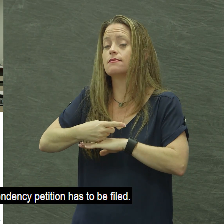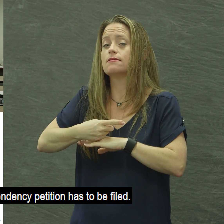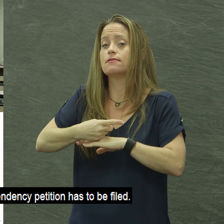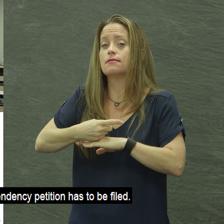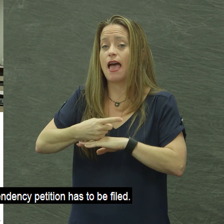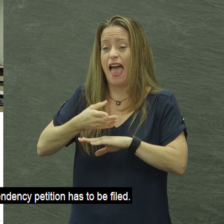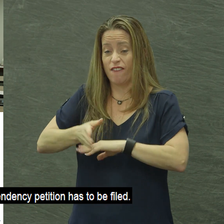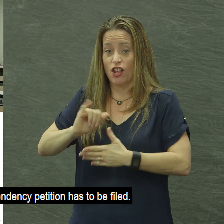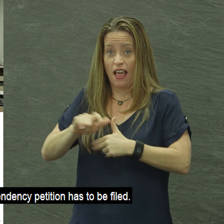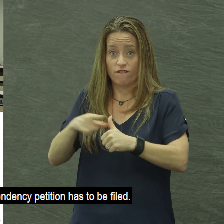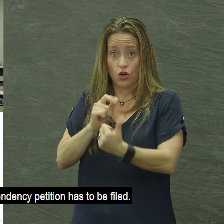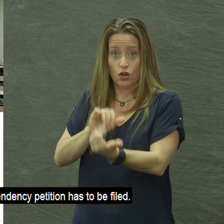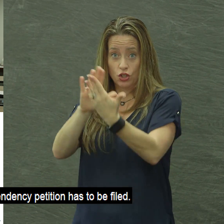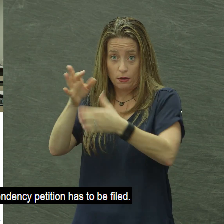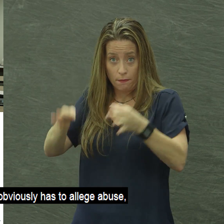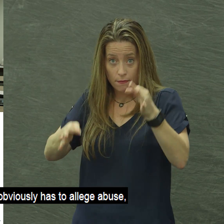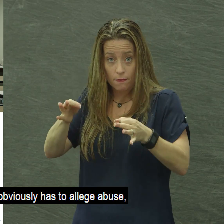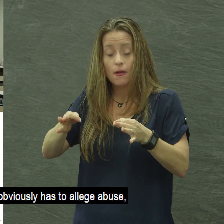to be filed.